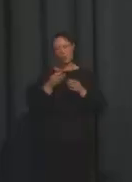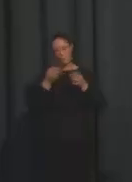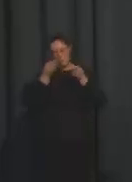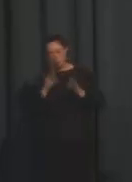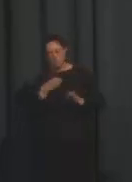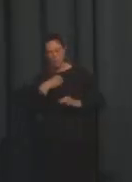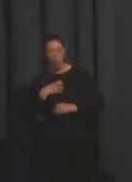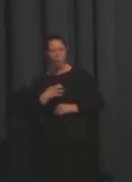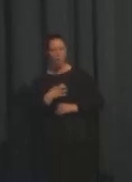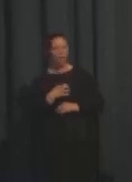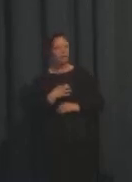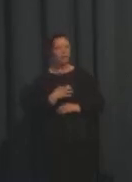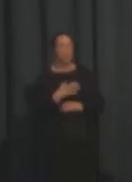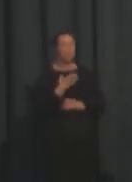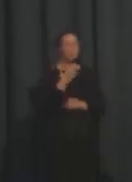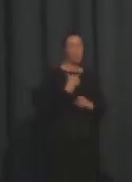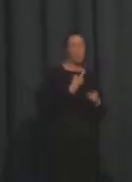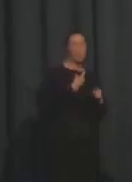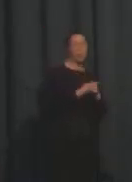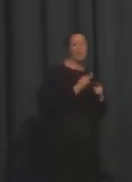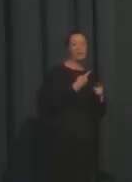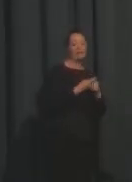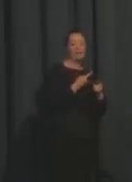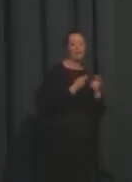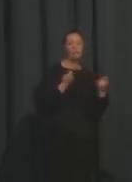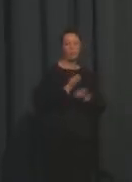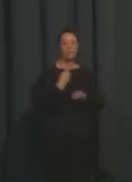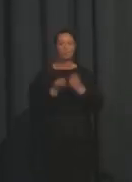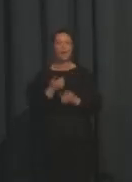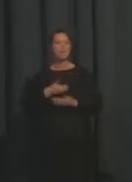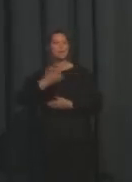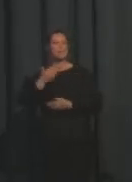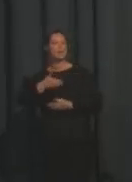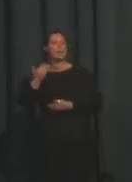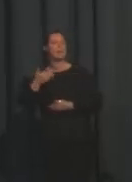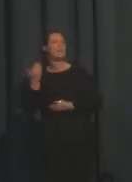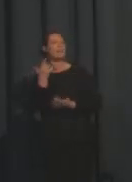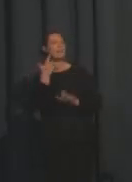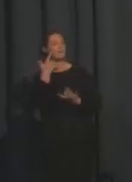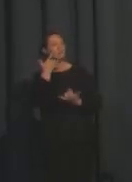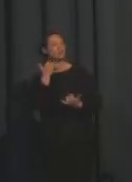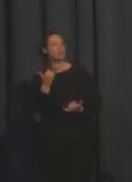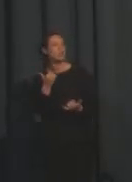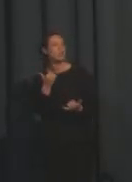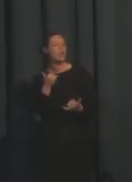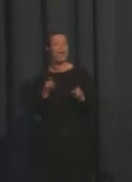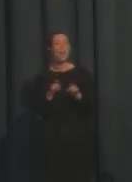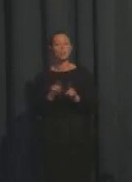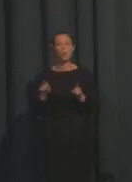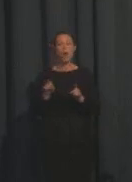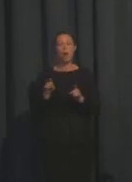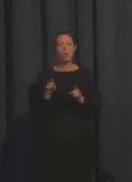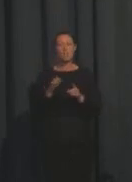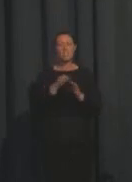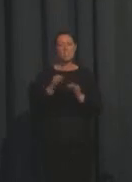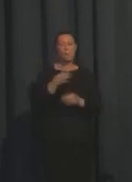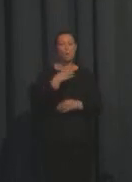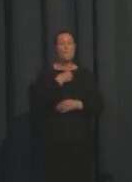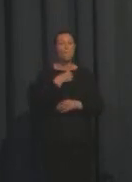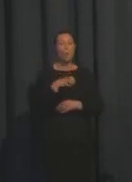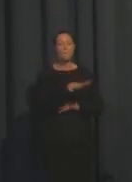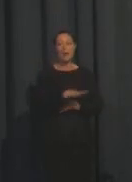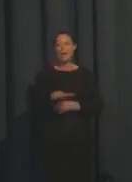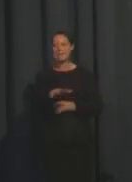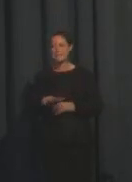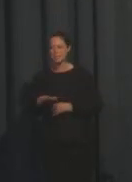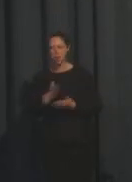We undertook to take those tests daily. We also broadened our sample set. So we were sampling at more locations across the